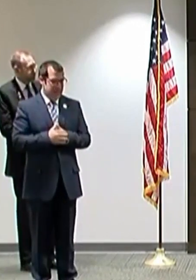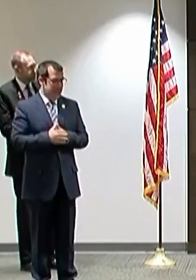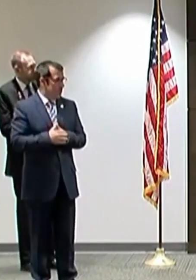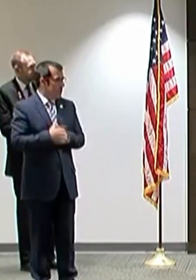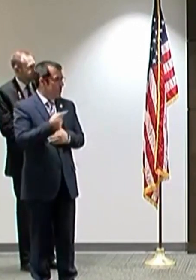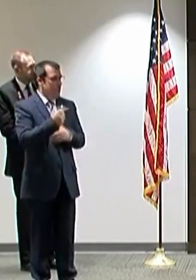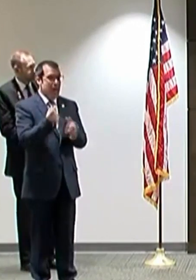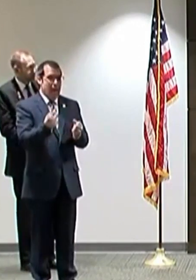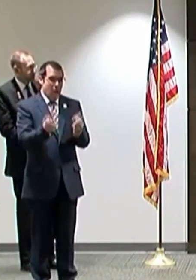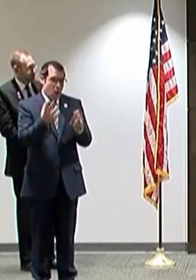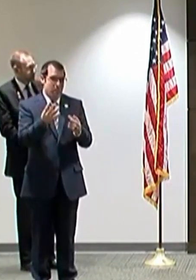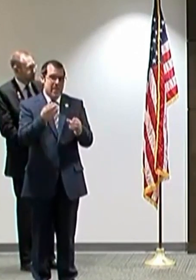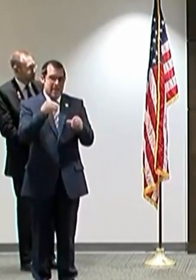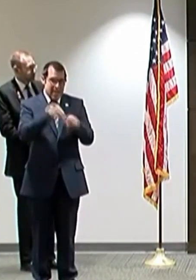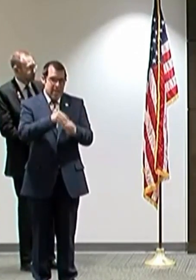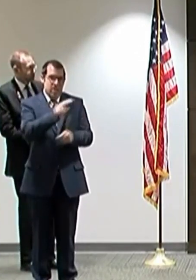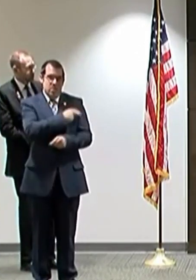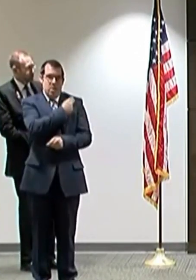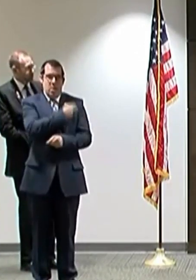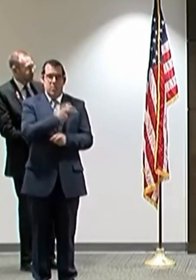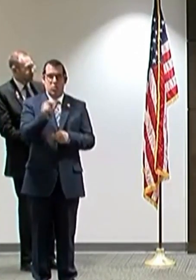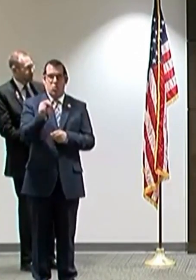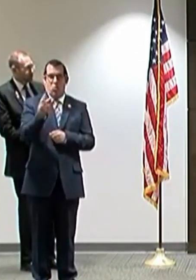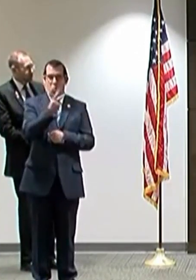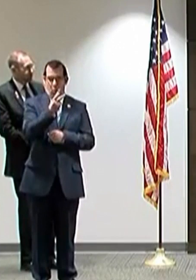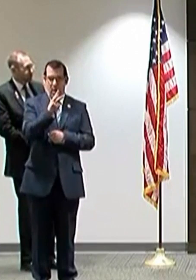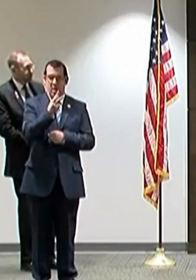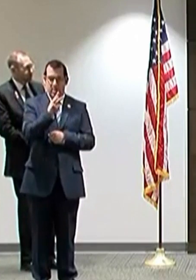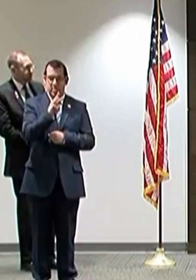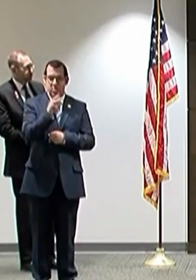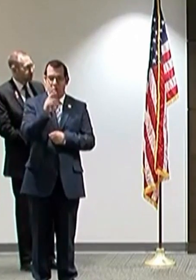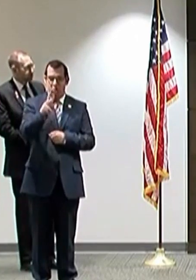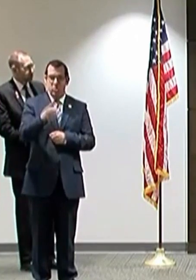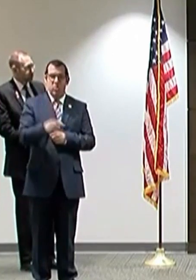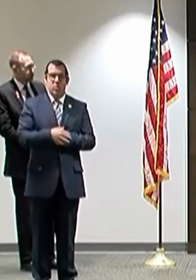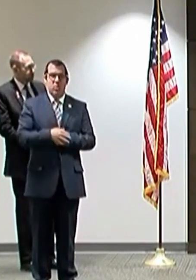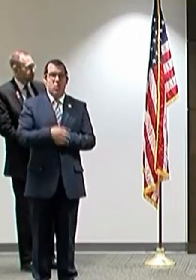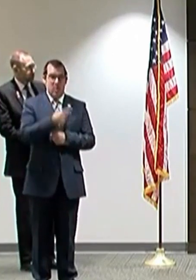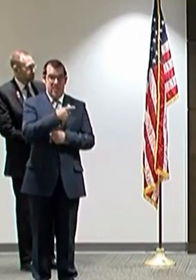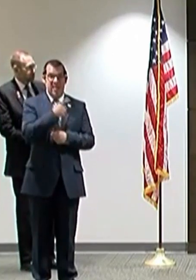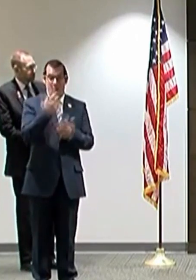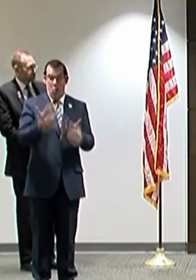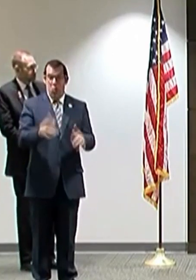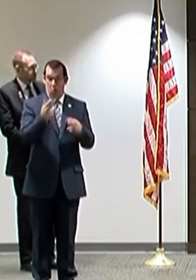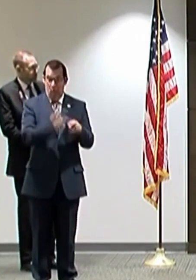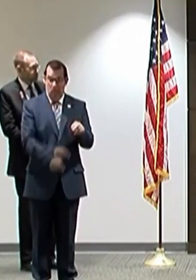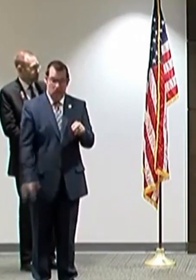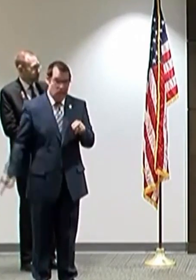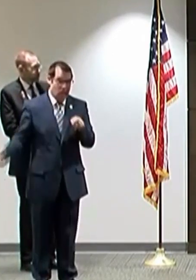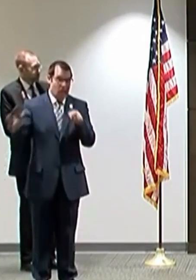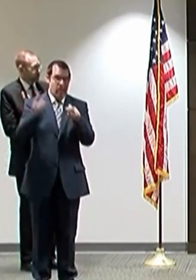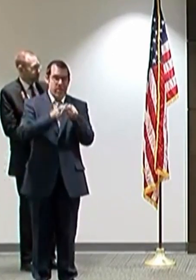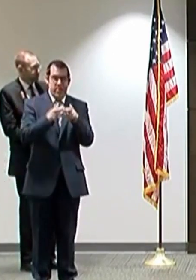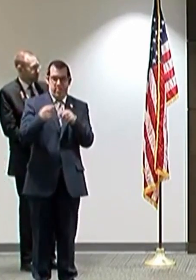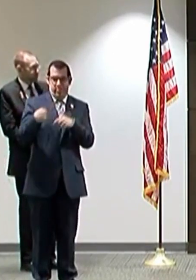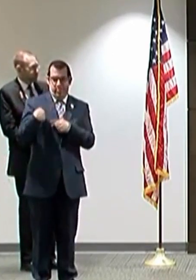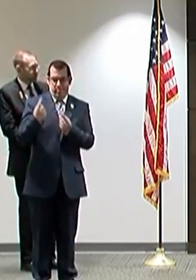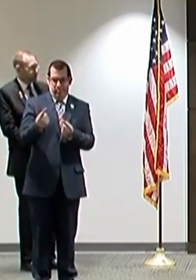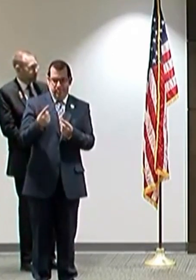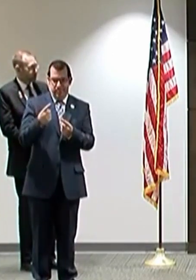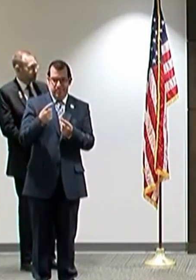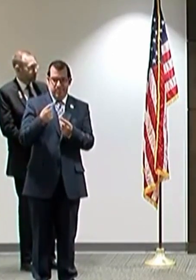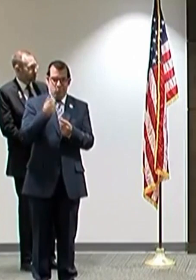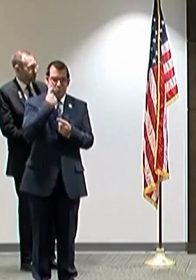of hospitalized in Northwest Arkansas, and even though that's a very dramatic increase in hospitalizations in terms of the